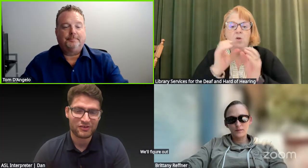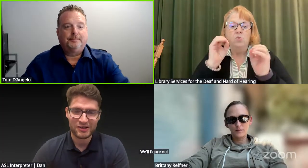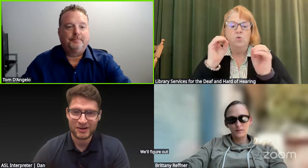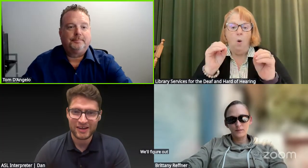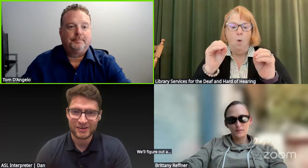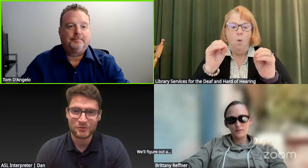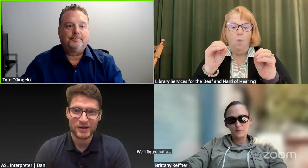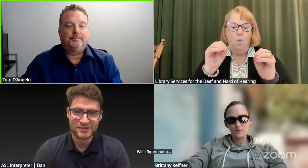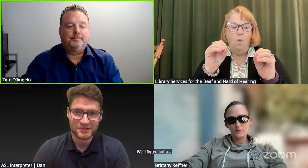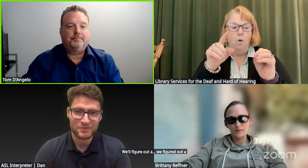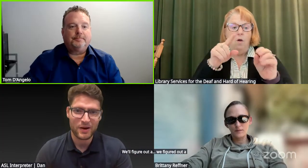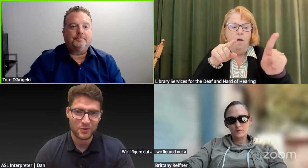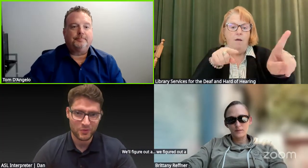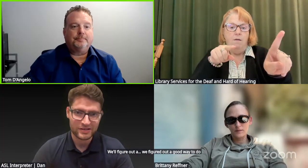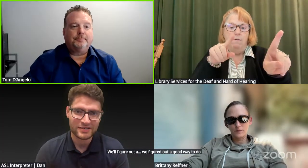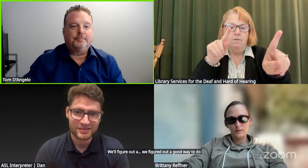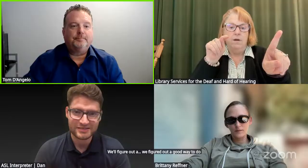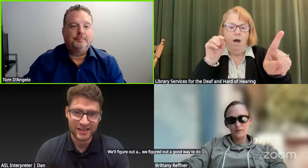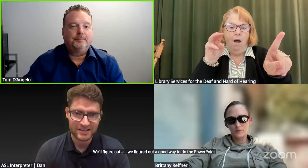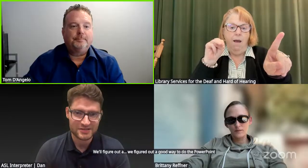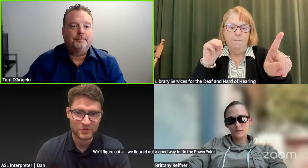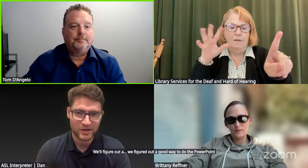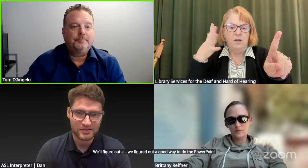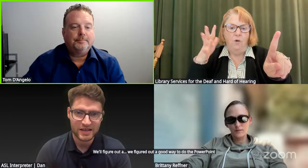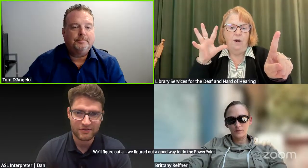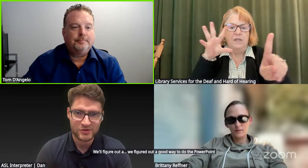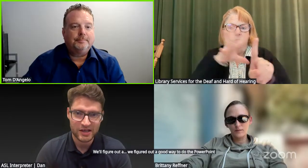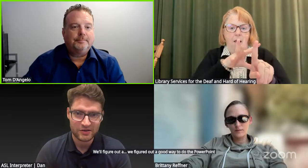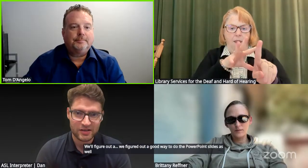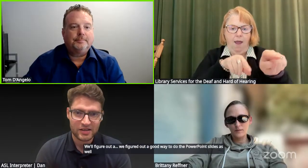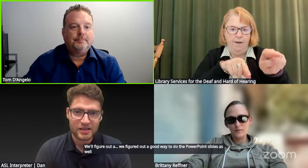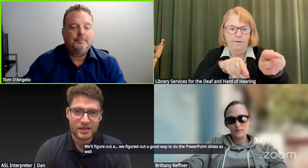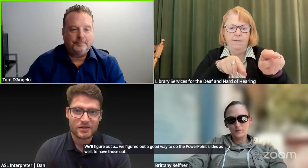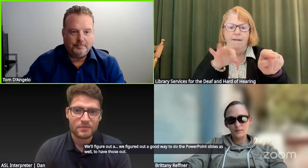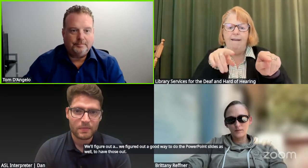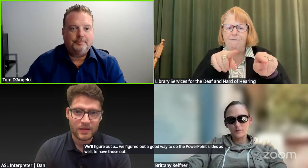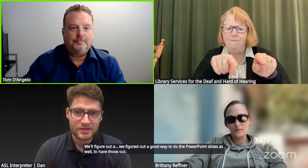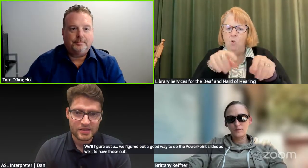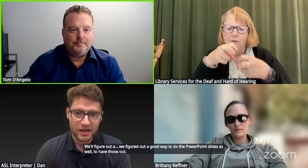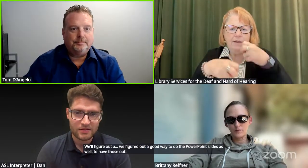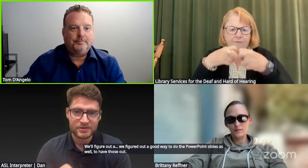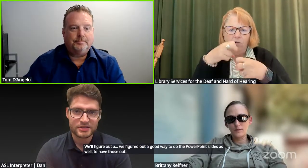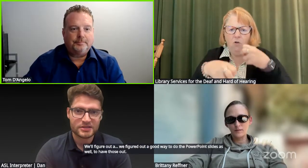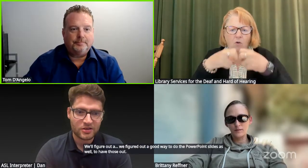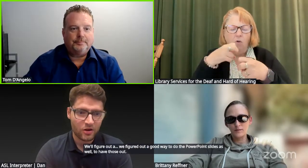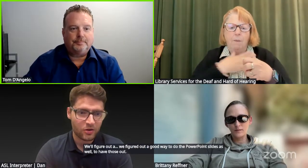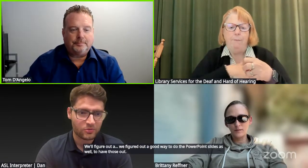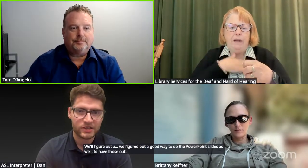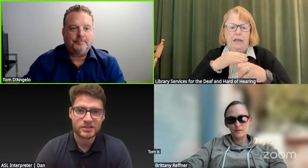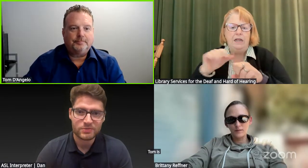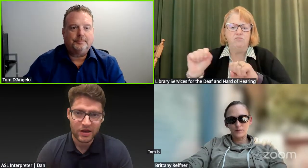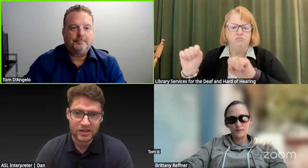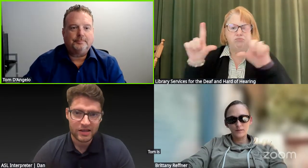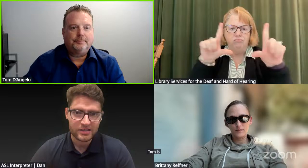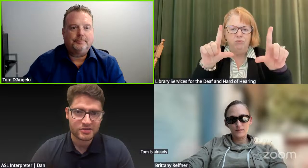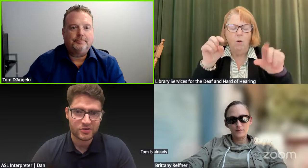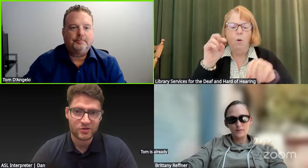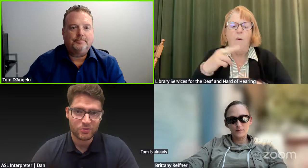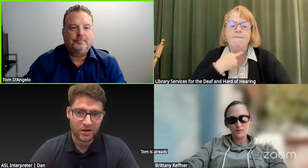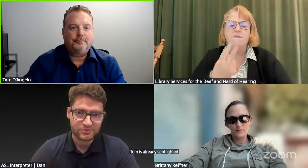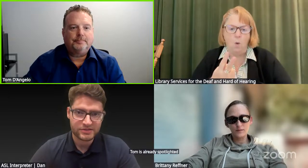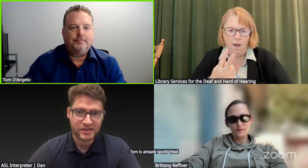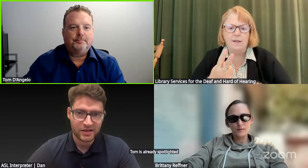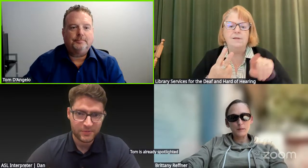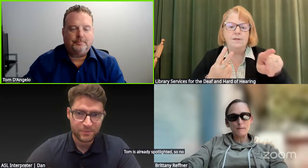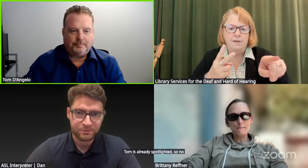we figured out a good way to do the PowerPoint slides as well to have those out. Tom is already spotlighted, so